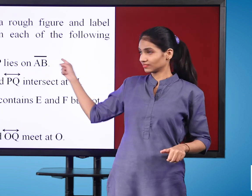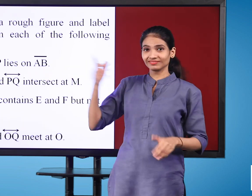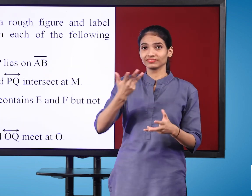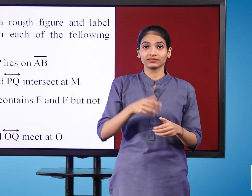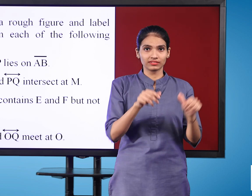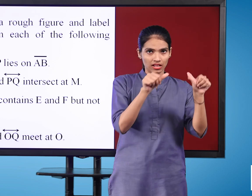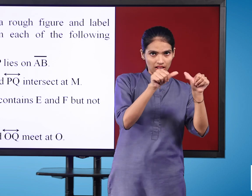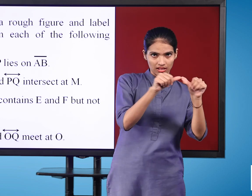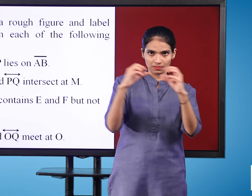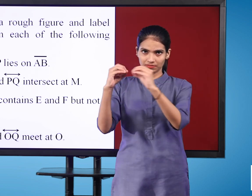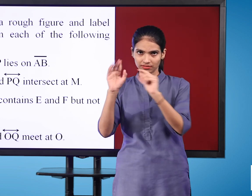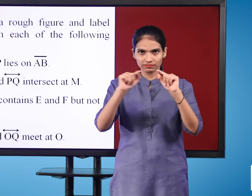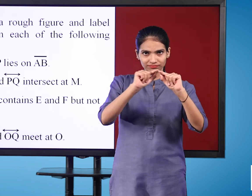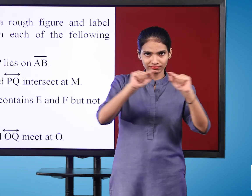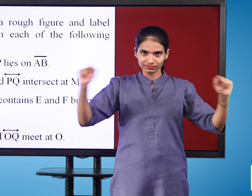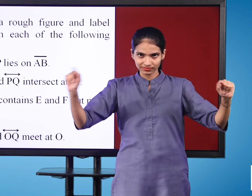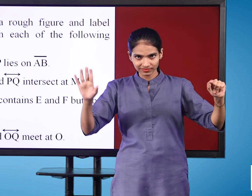P lies on AB.